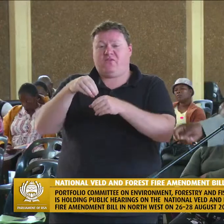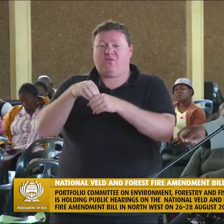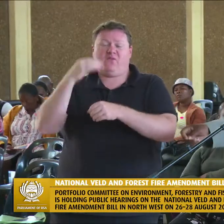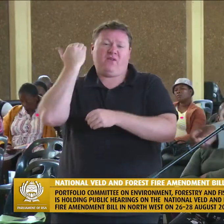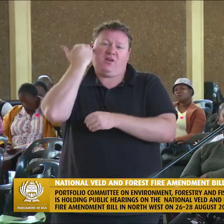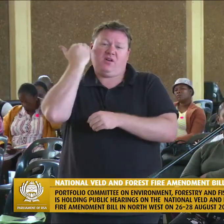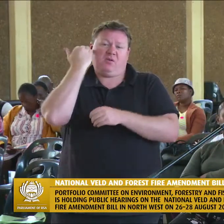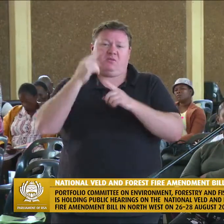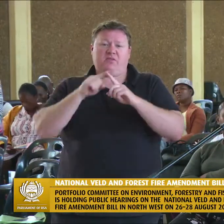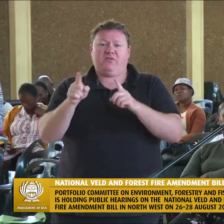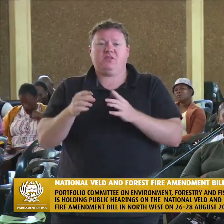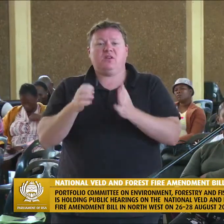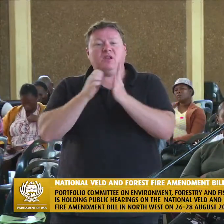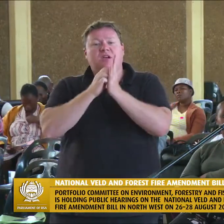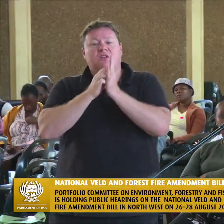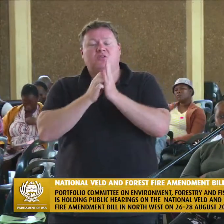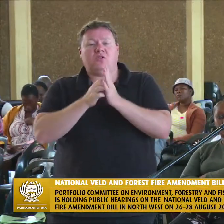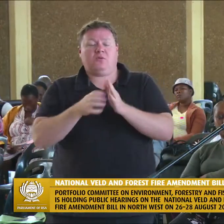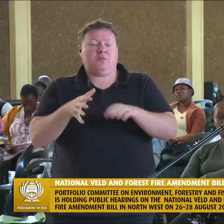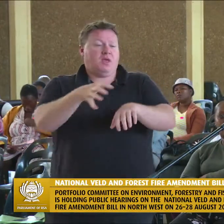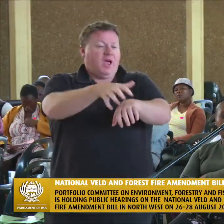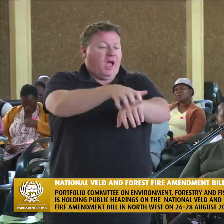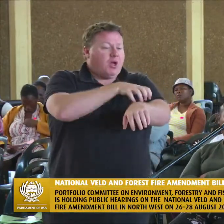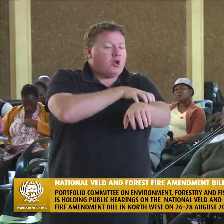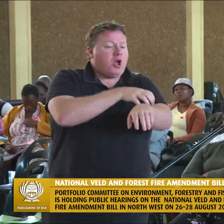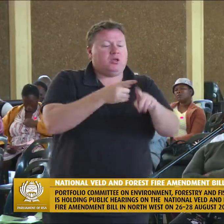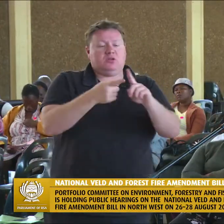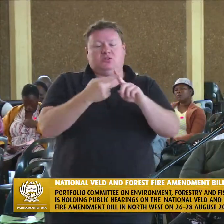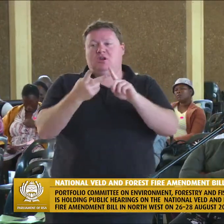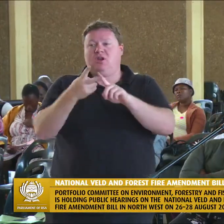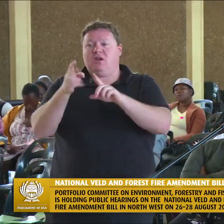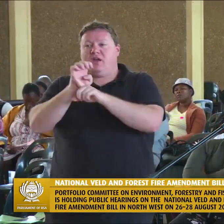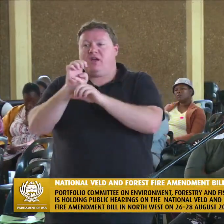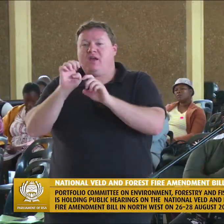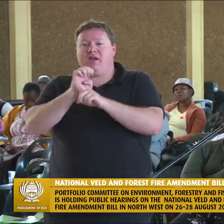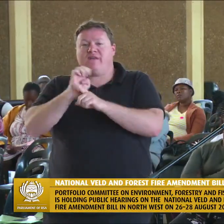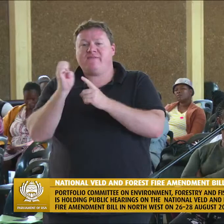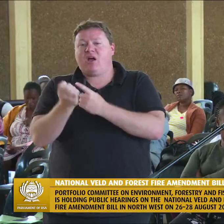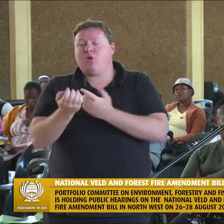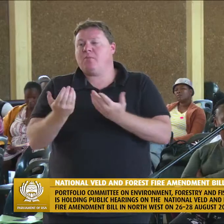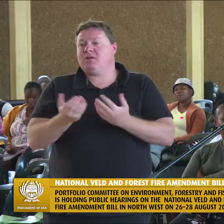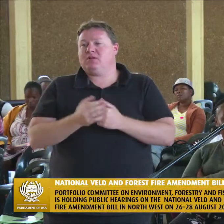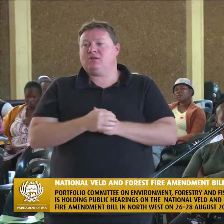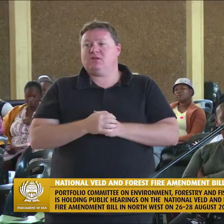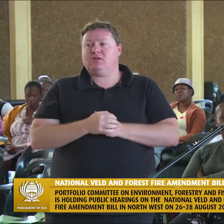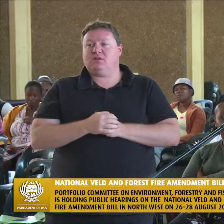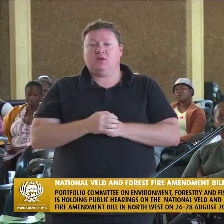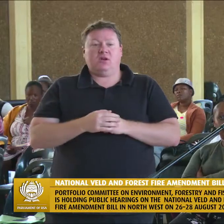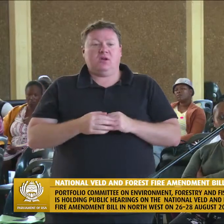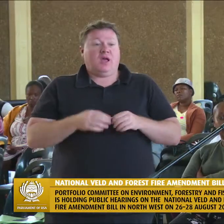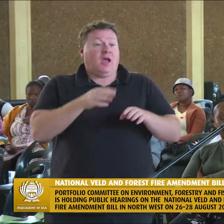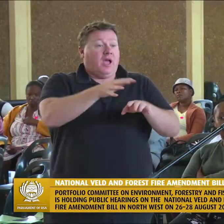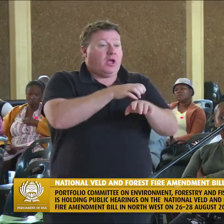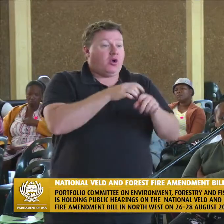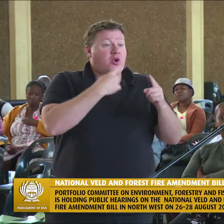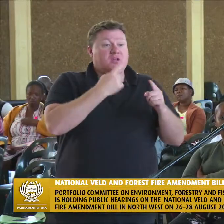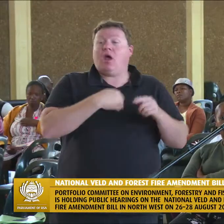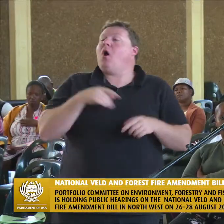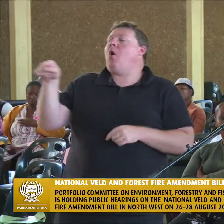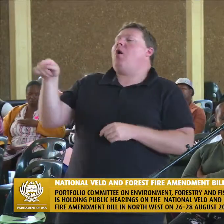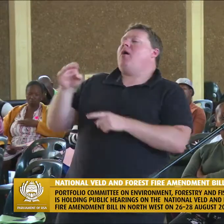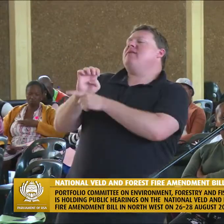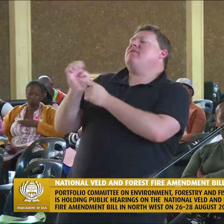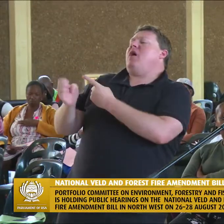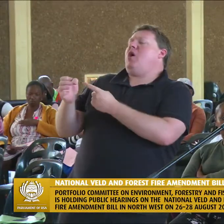agriculture environment when you go when you approach the department of agriculture they send you to the environmental affairs